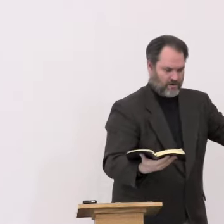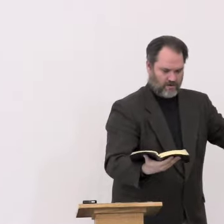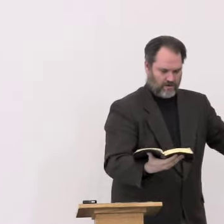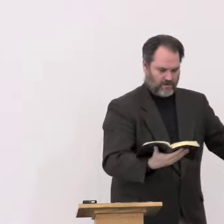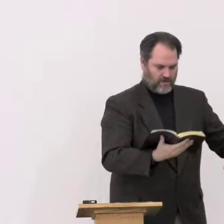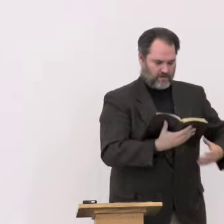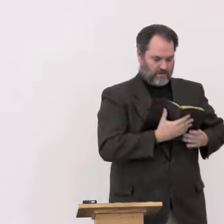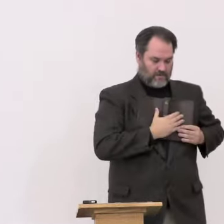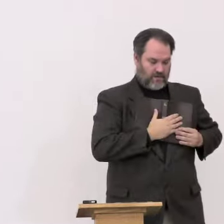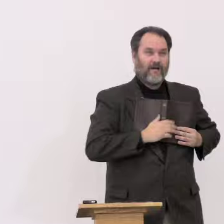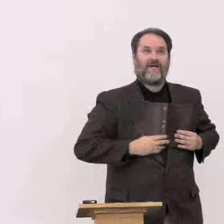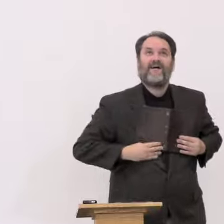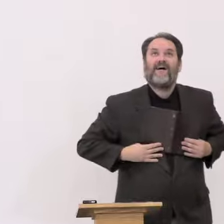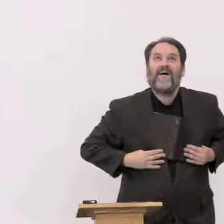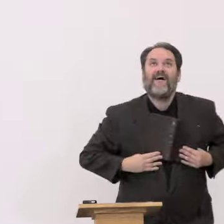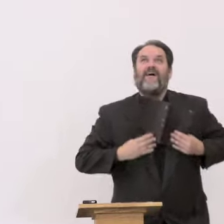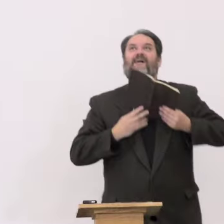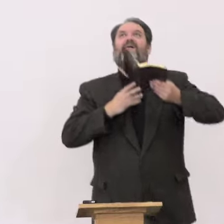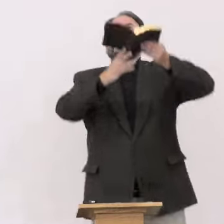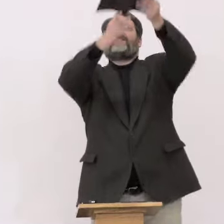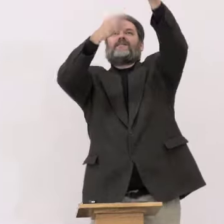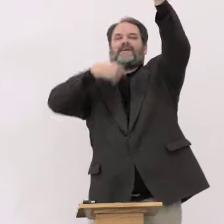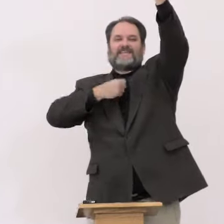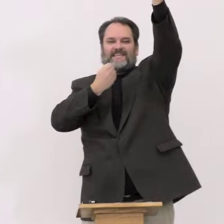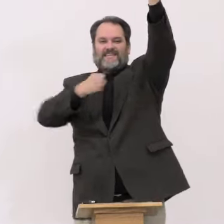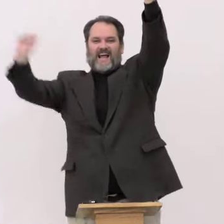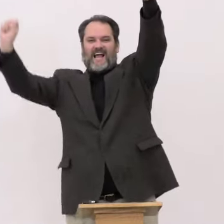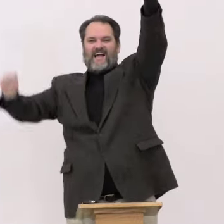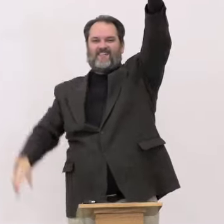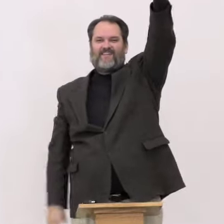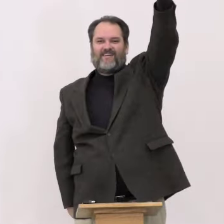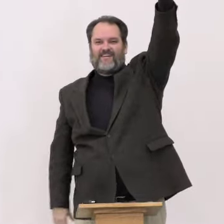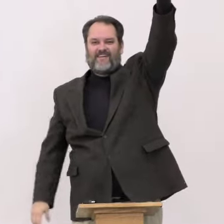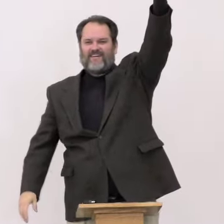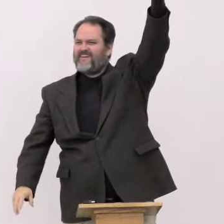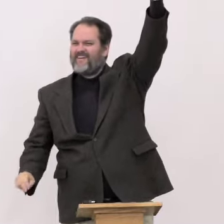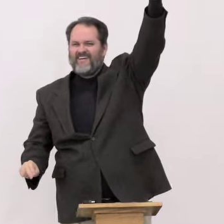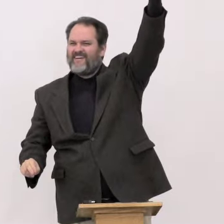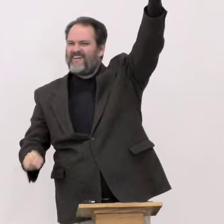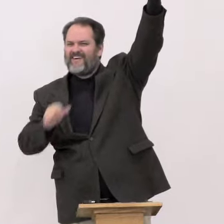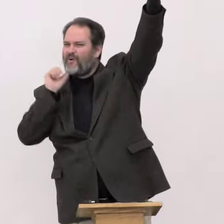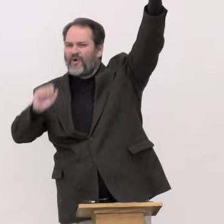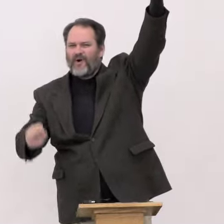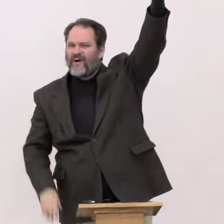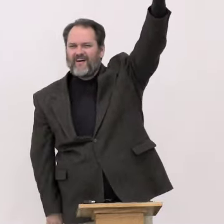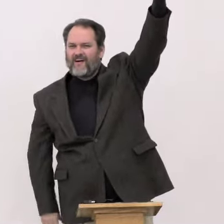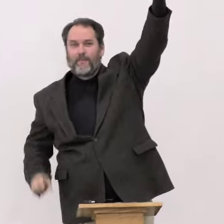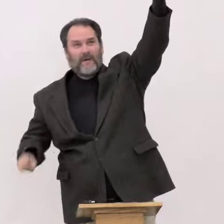You must do really good. And then you'll be saved. That's not